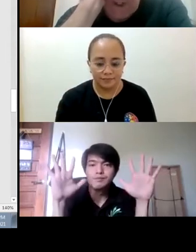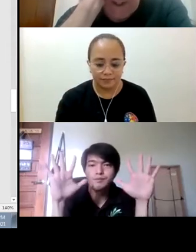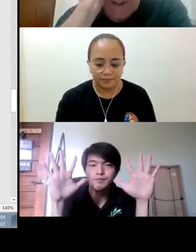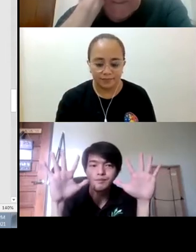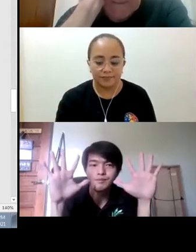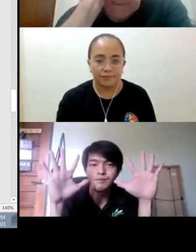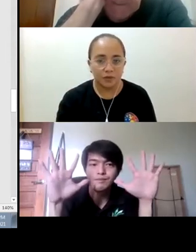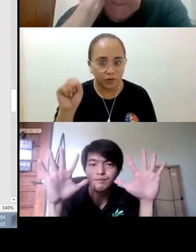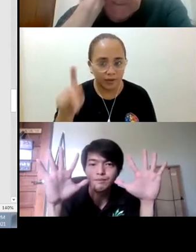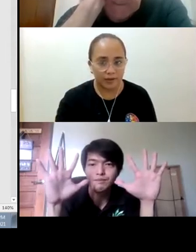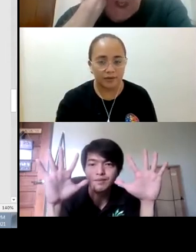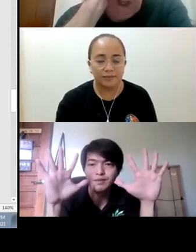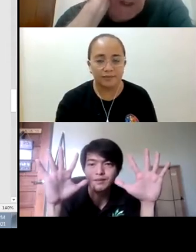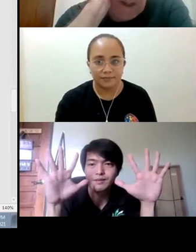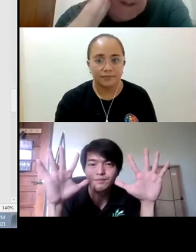Okay.